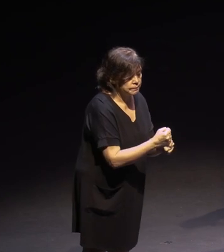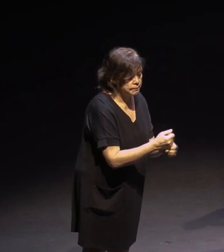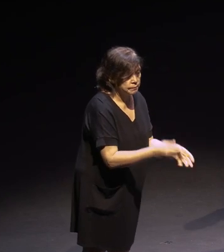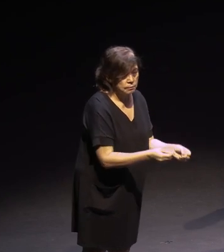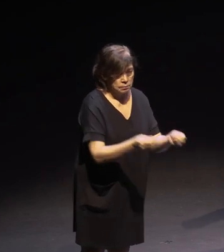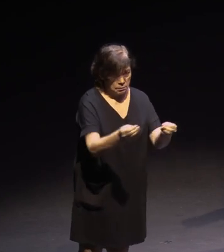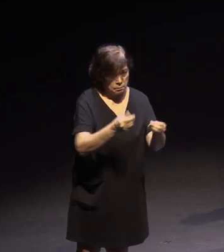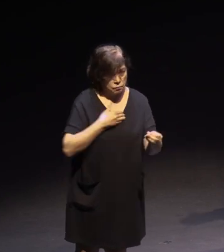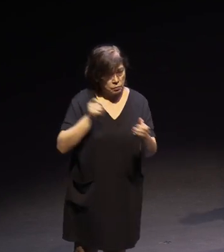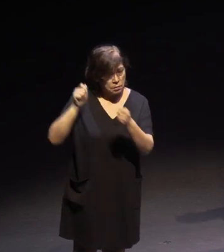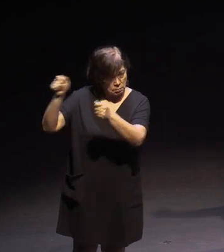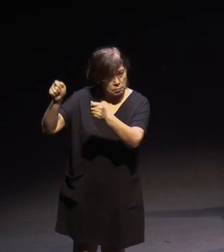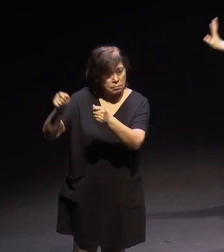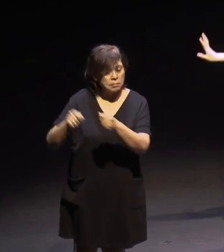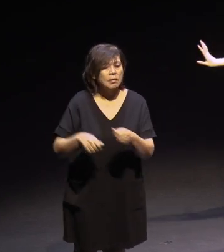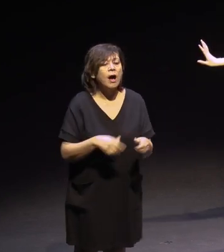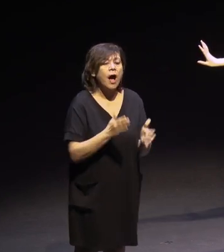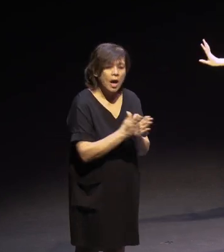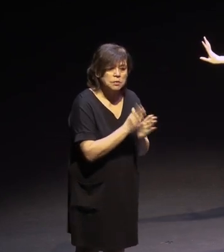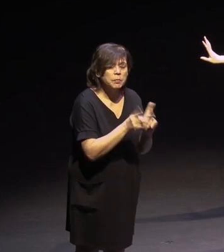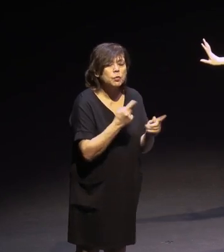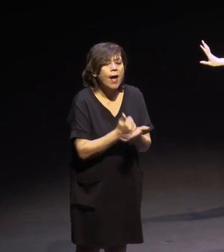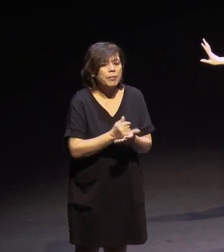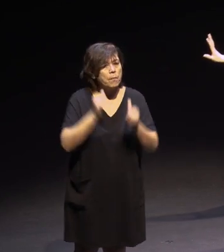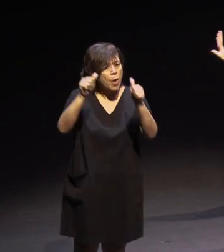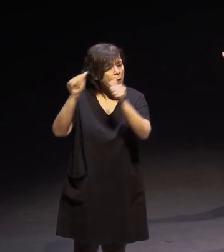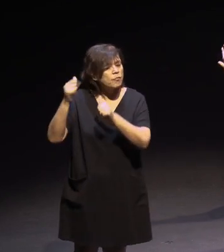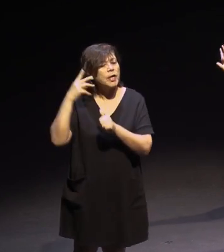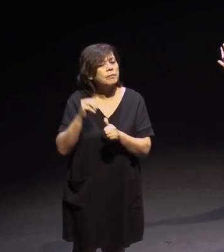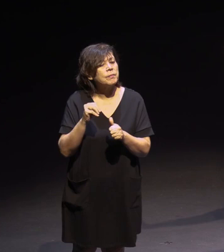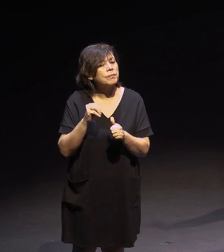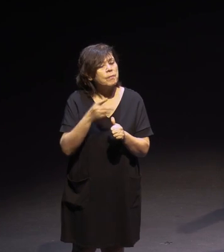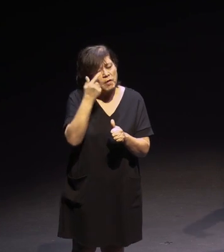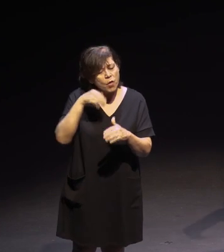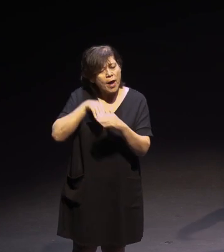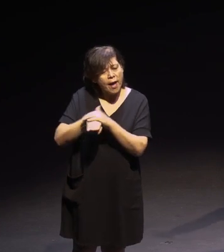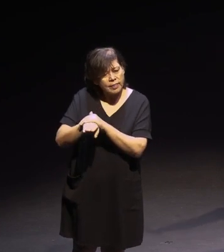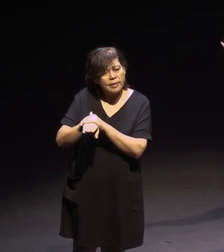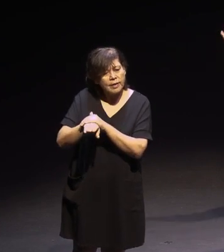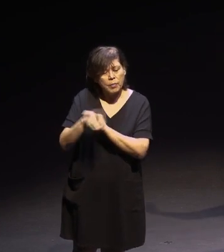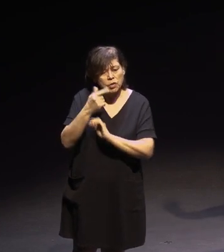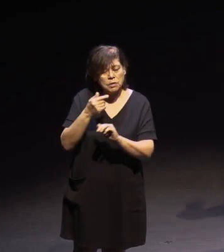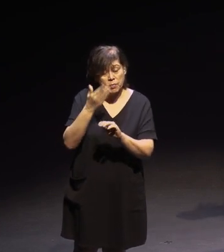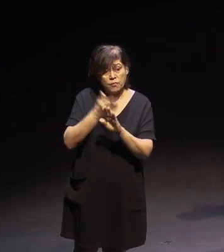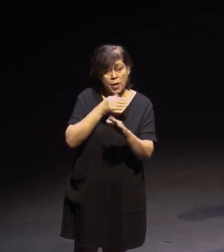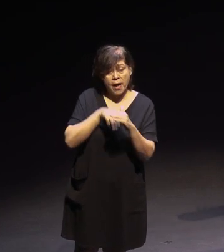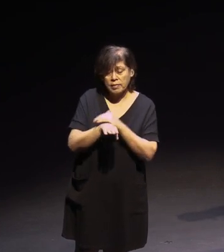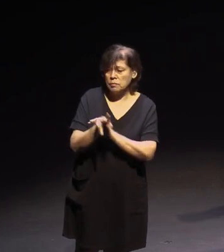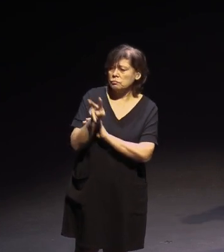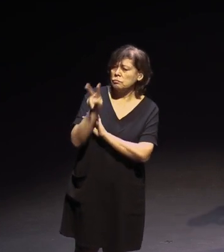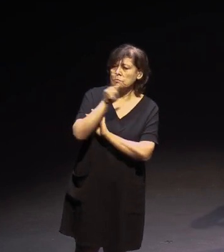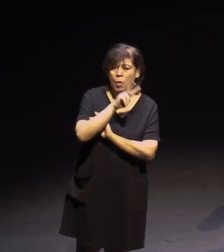not in the black box, but in my community space, because before he entered the space, he saw all the artworks lined up around